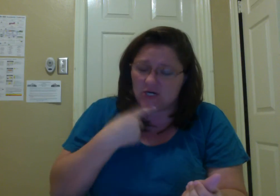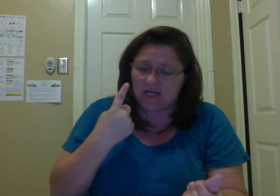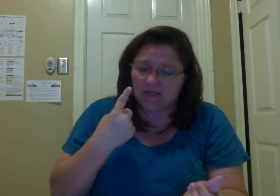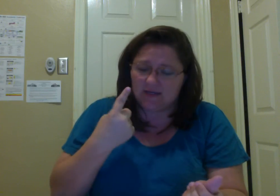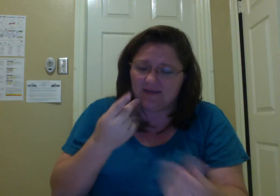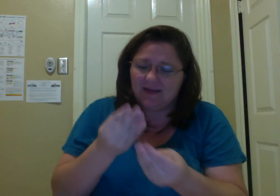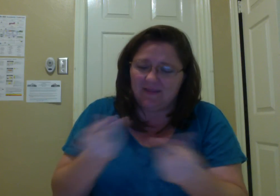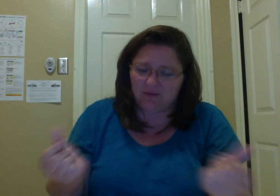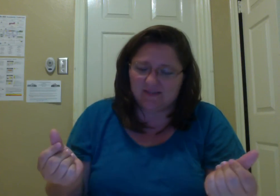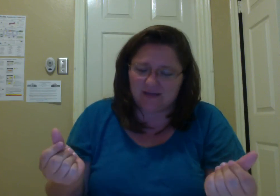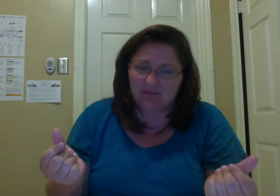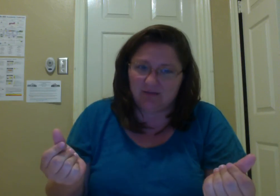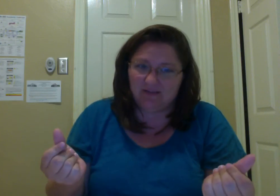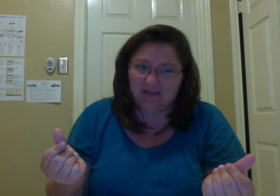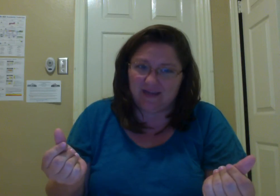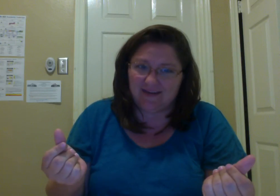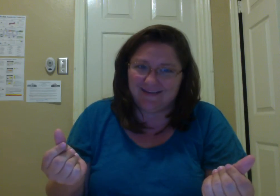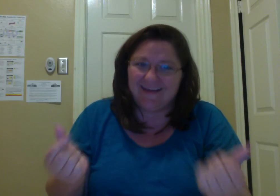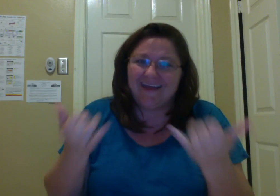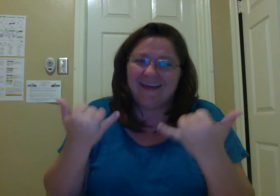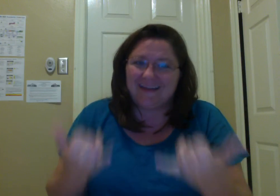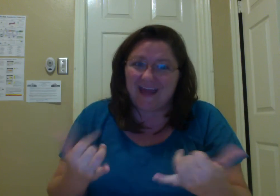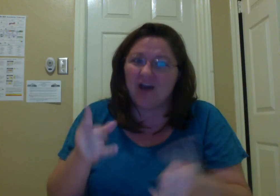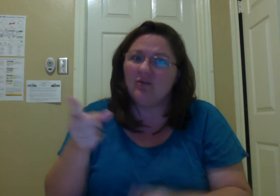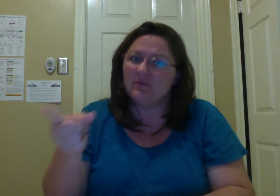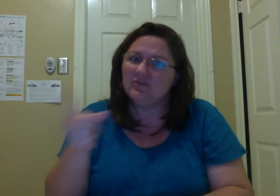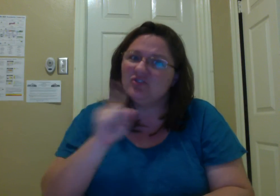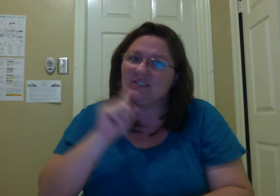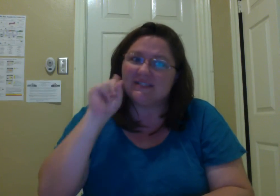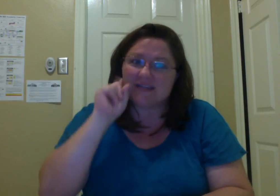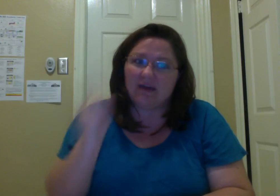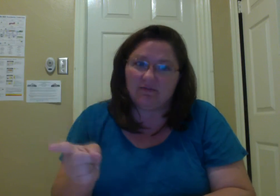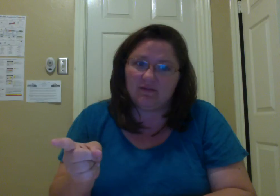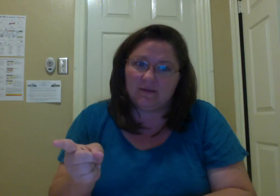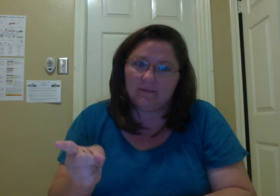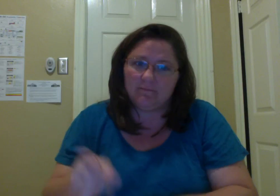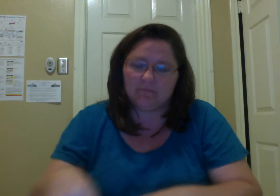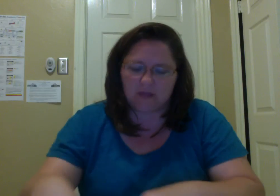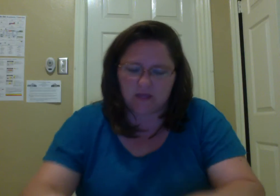hearing. And then you would sign melt again. Now she's deaf.